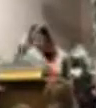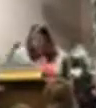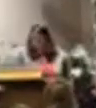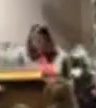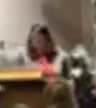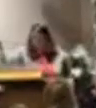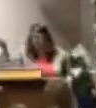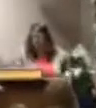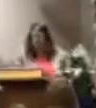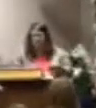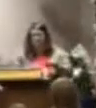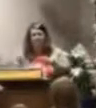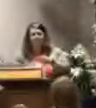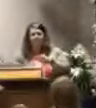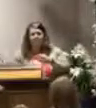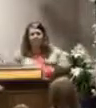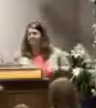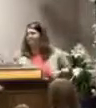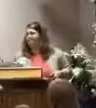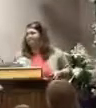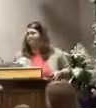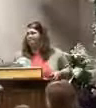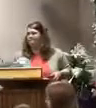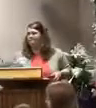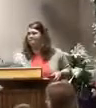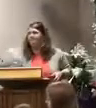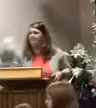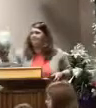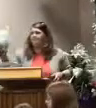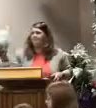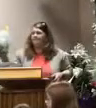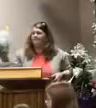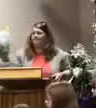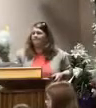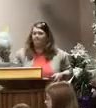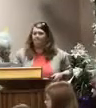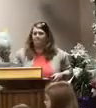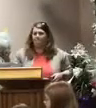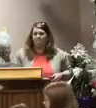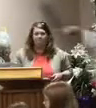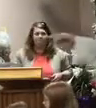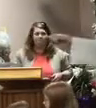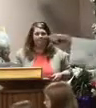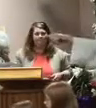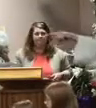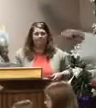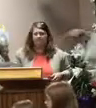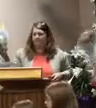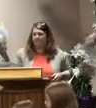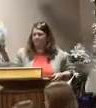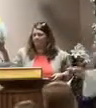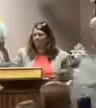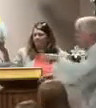Okay. No! No! No! Okay. Oh, Jamila needs